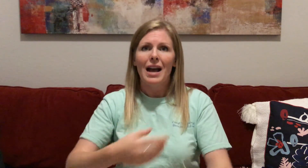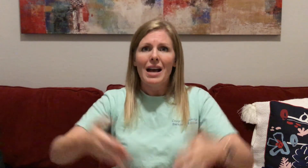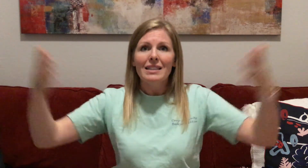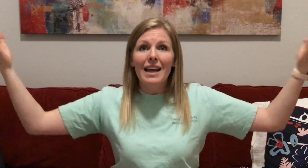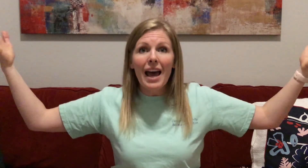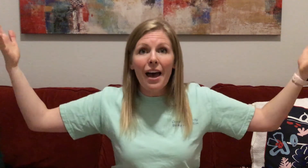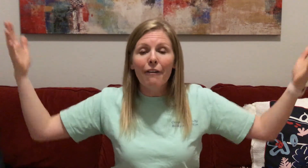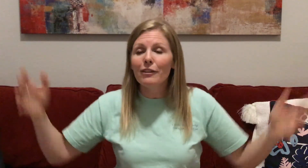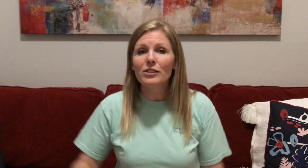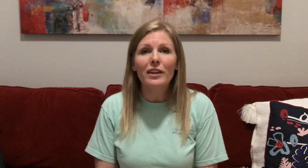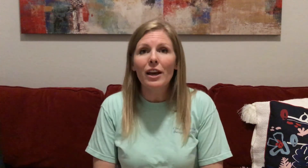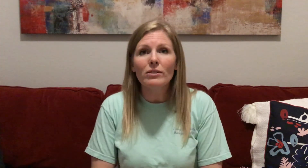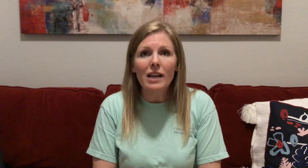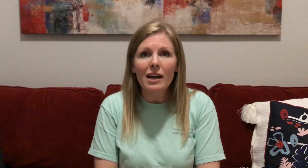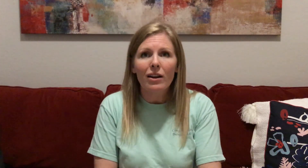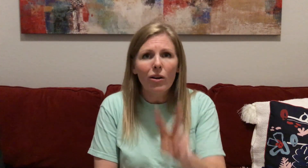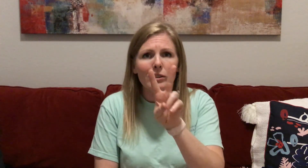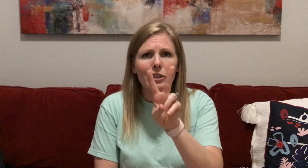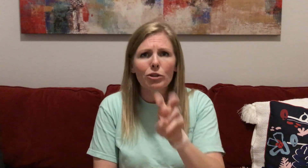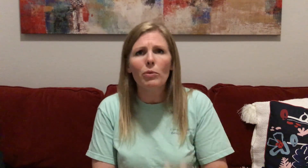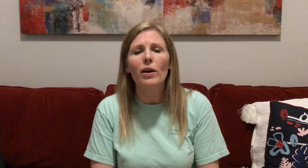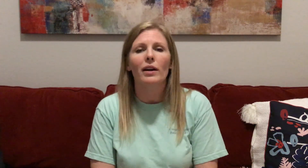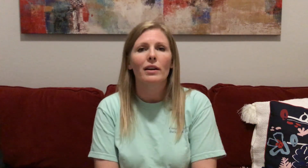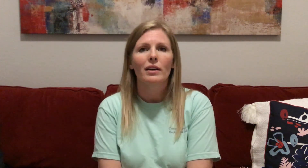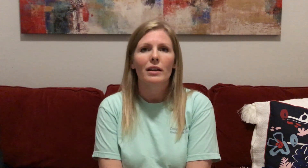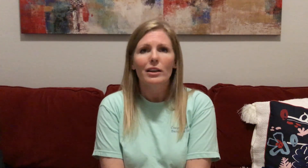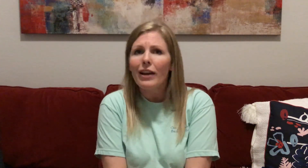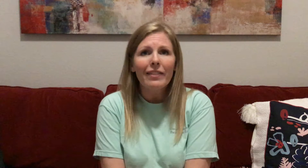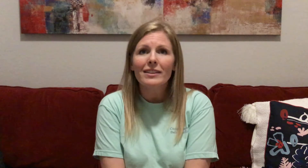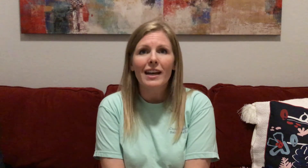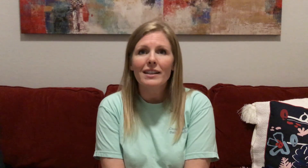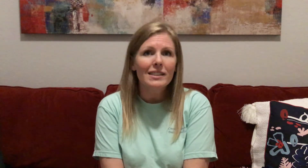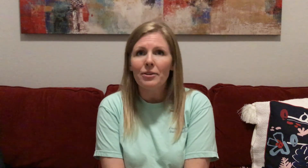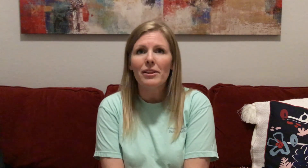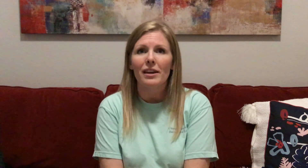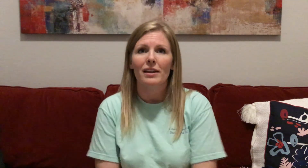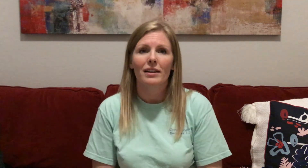me. Ta-da! First video done. Only 2 more. You got this, guys. Stick with it.